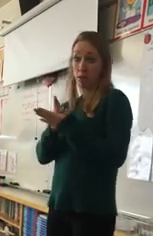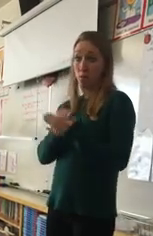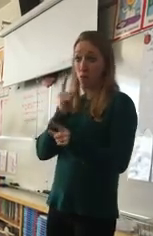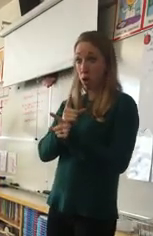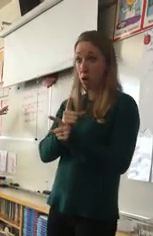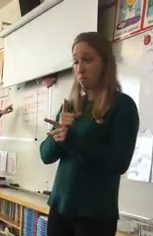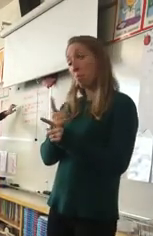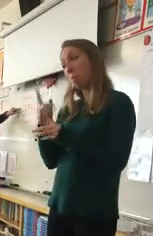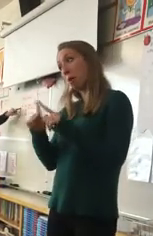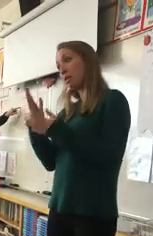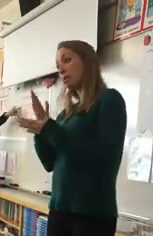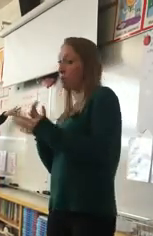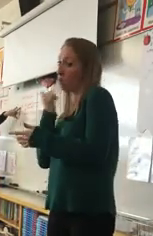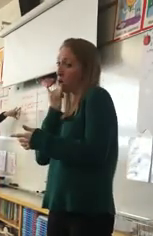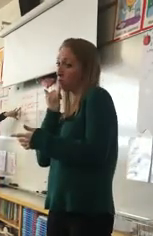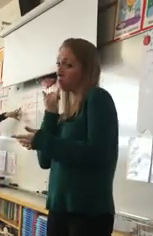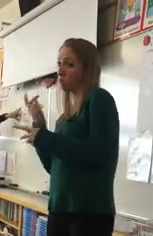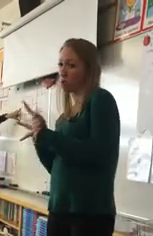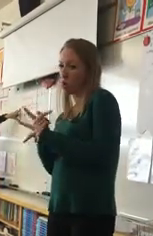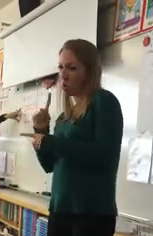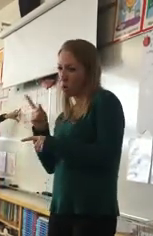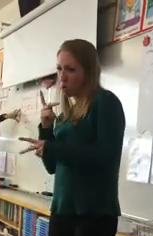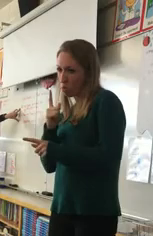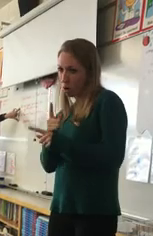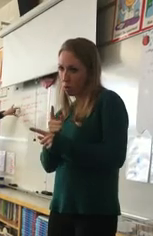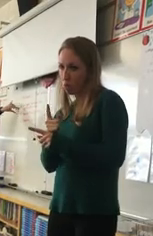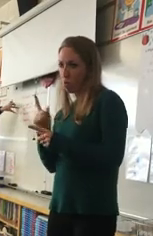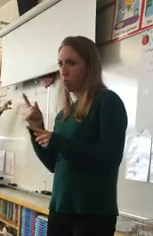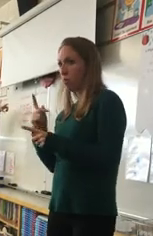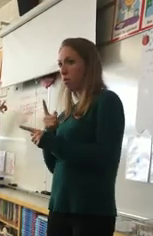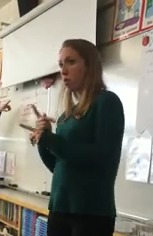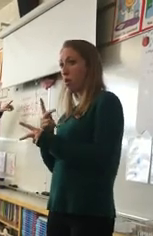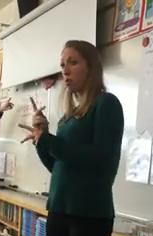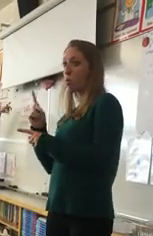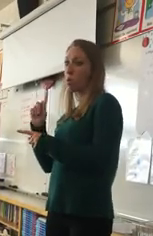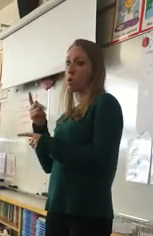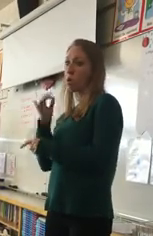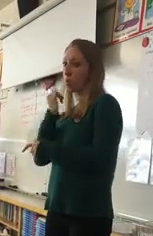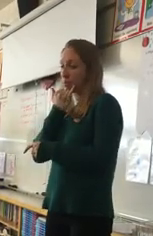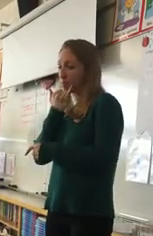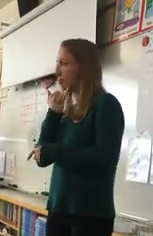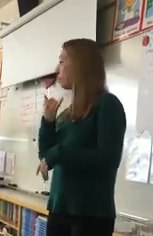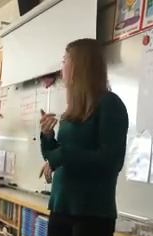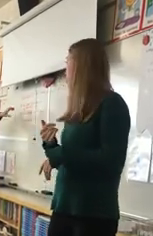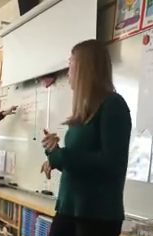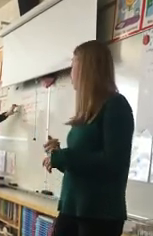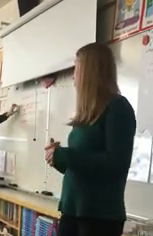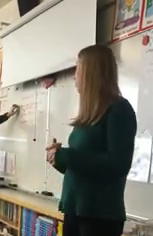This is the next most important step. We did this before on last chapter 5.